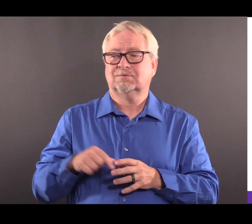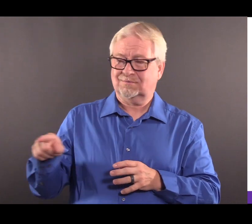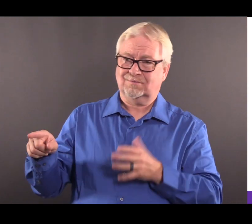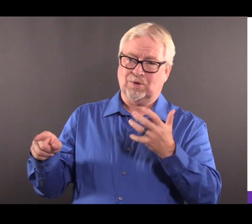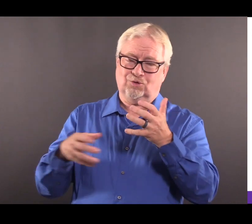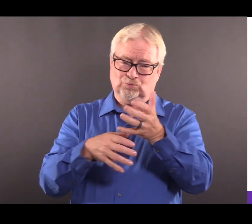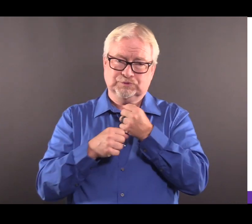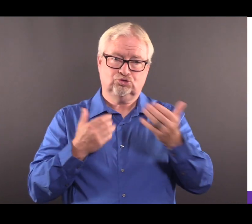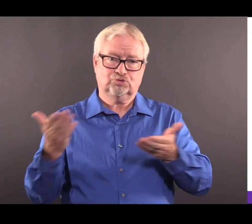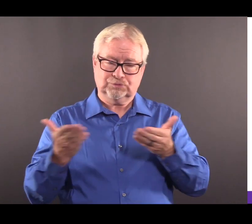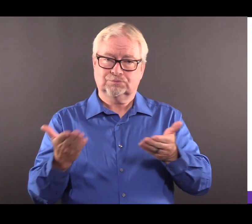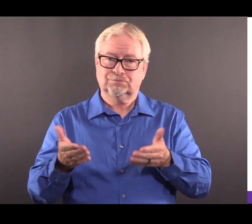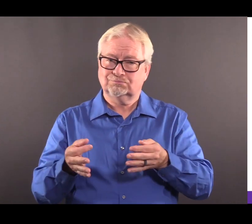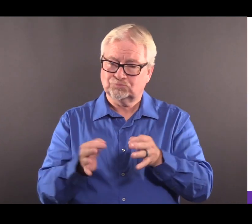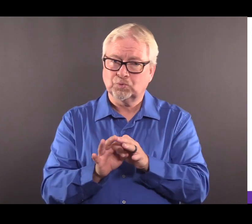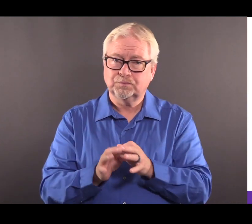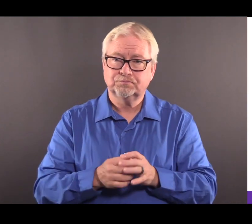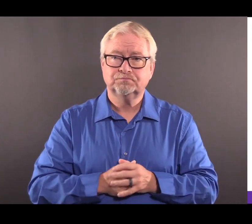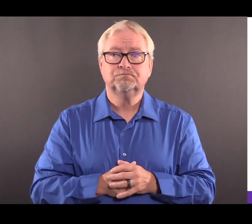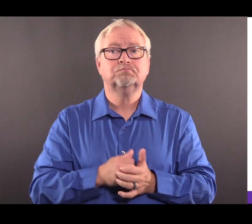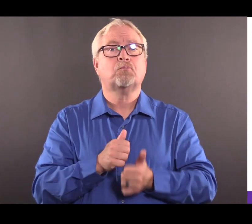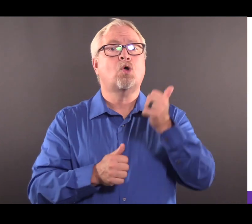trafficking who receive services.